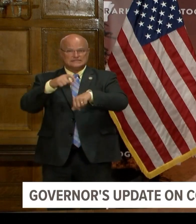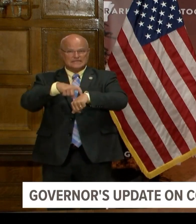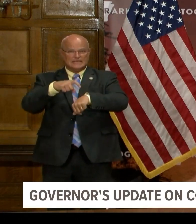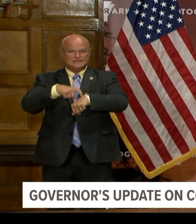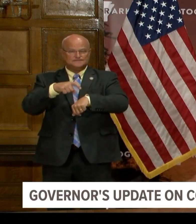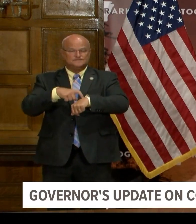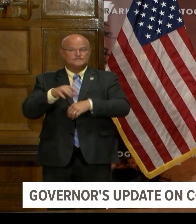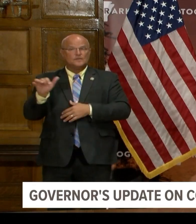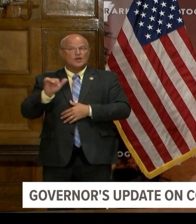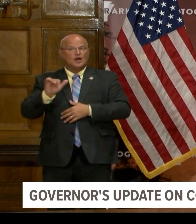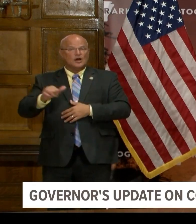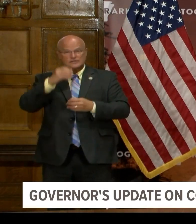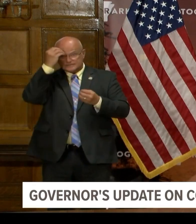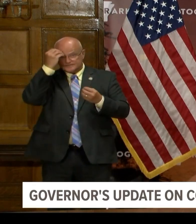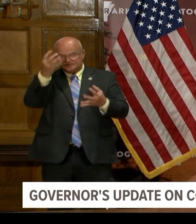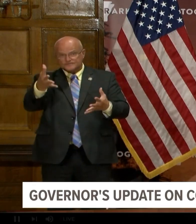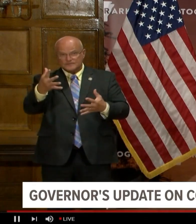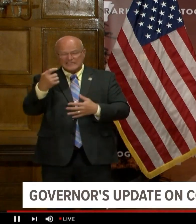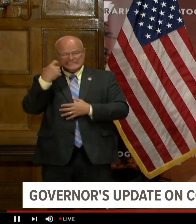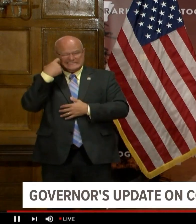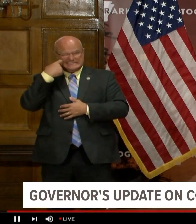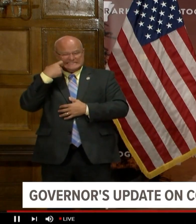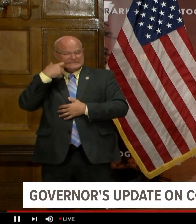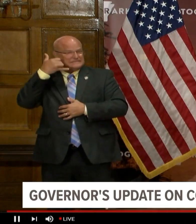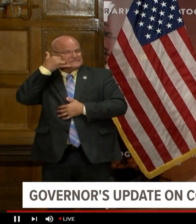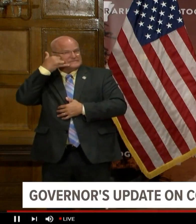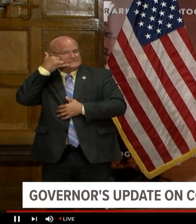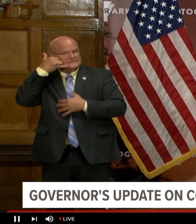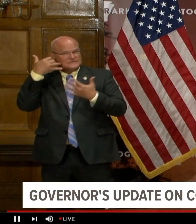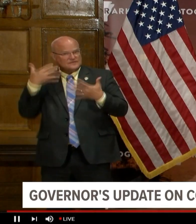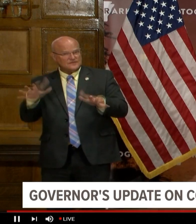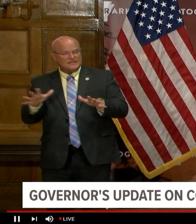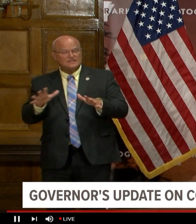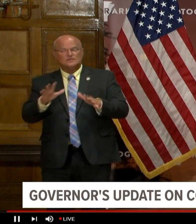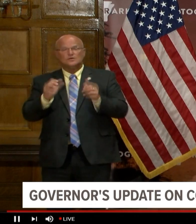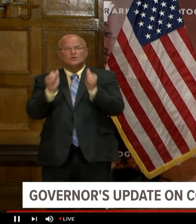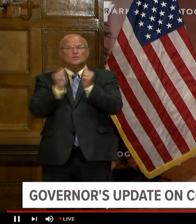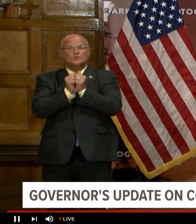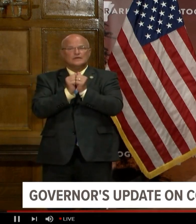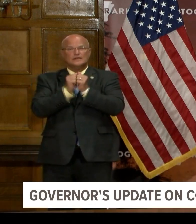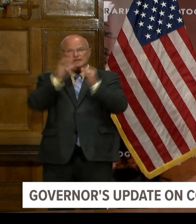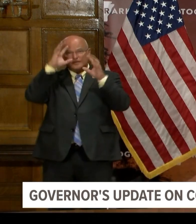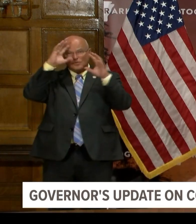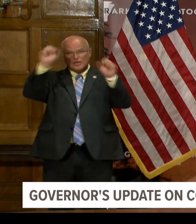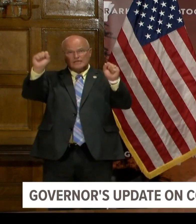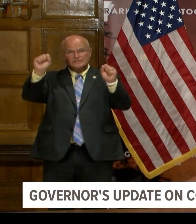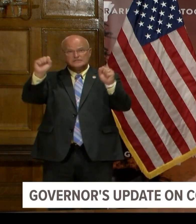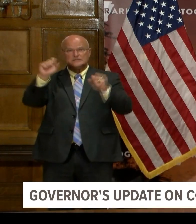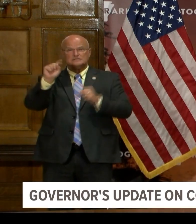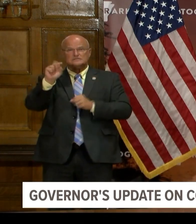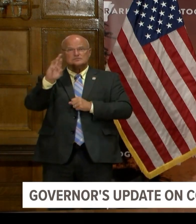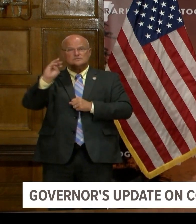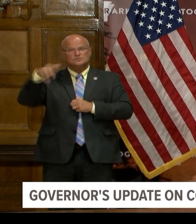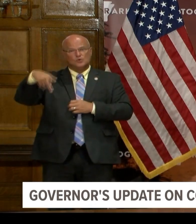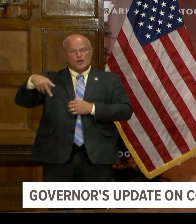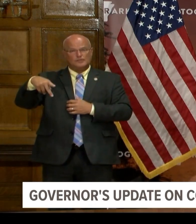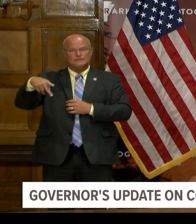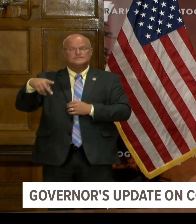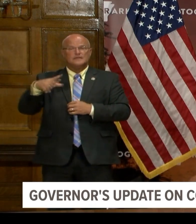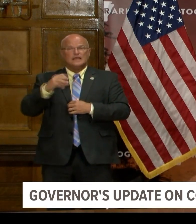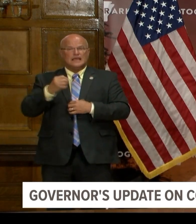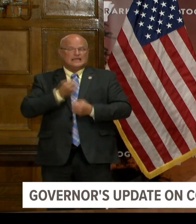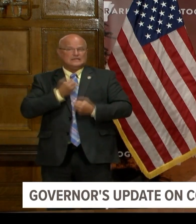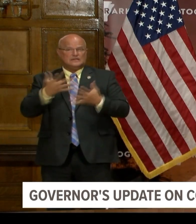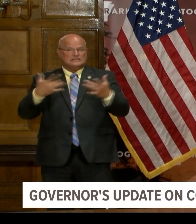I also wanted to note that I just got off the phone call with the President Trump, expressed